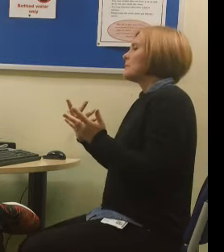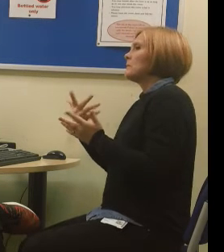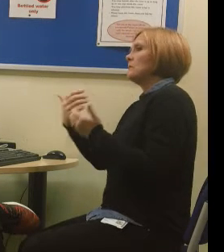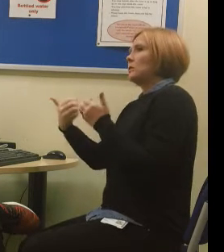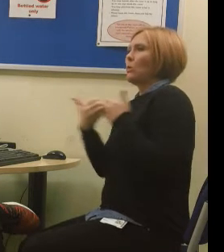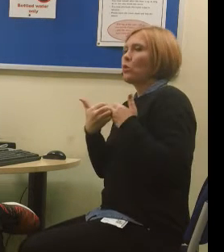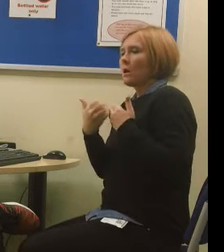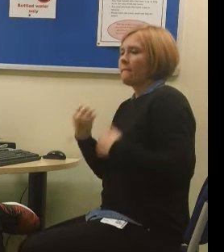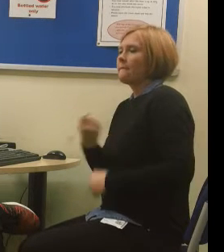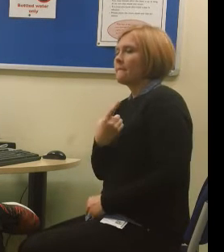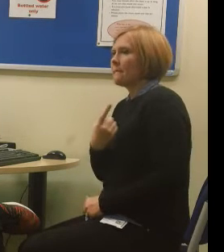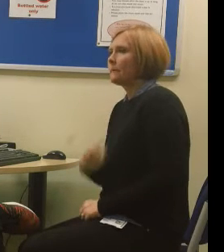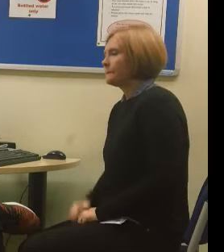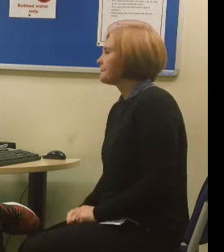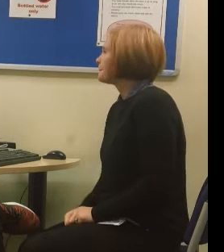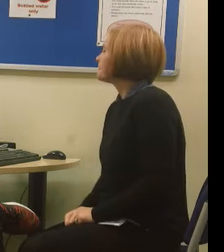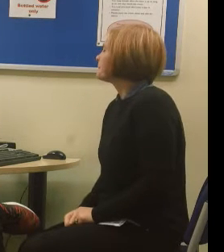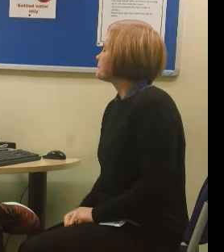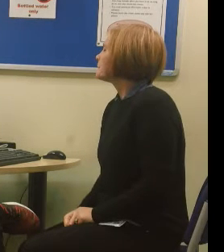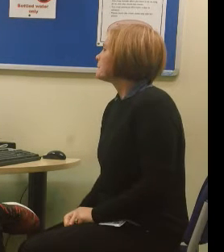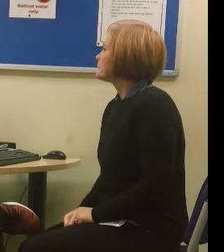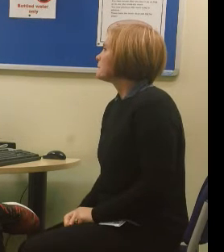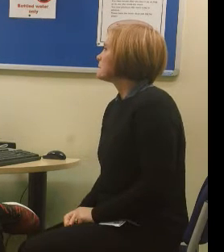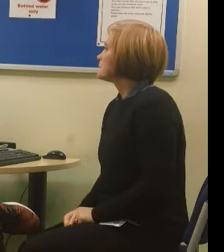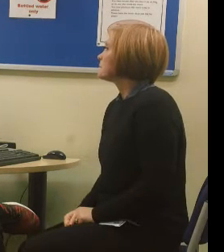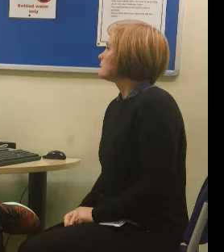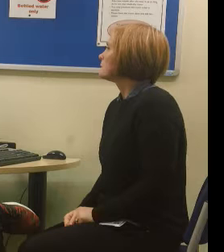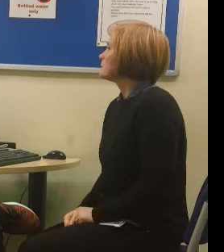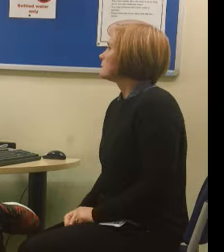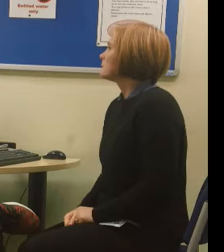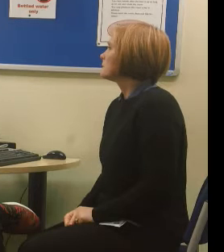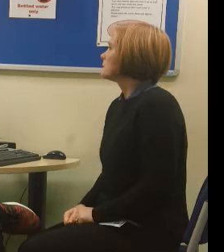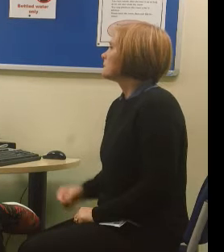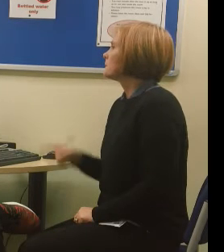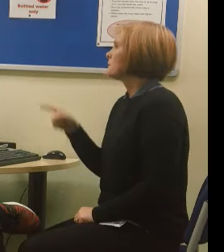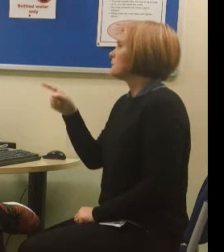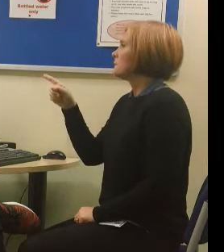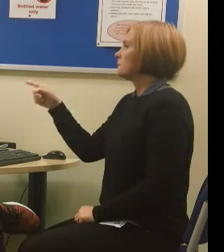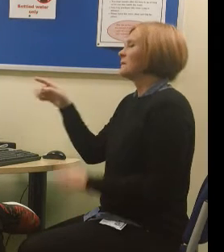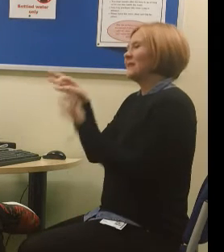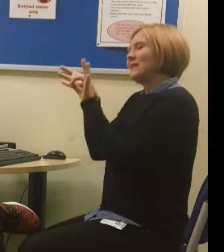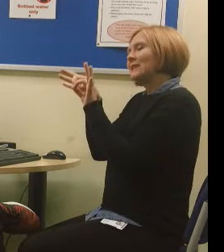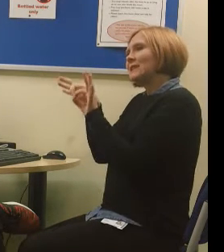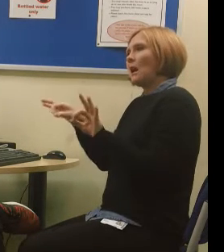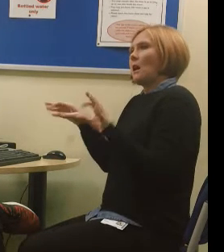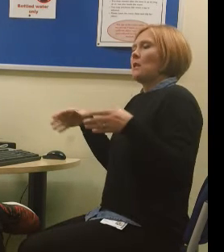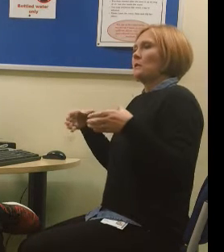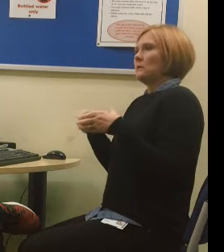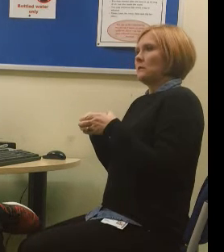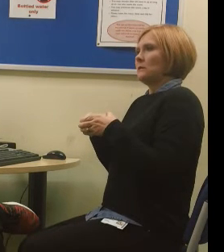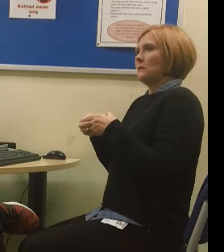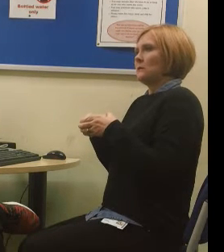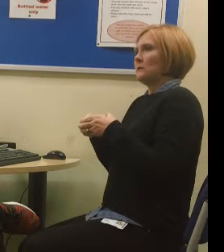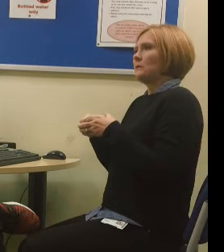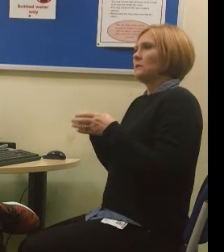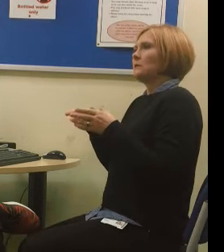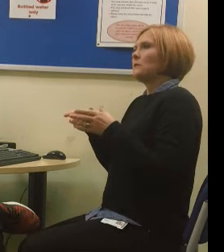This area is designed for people who need to work by themselves in complete silence. You can work on your laptop in here, and it is a great